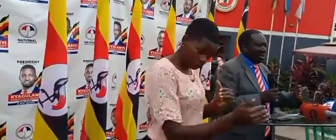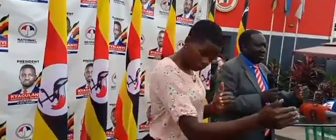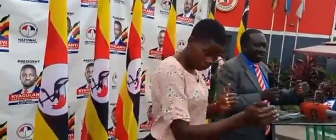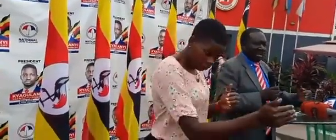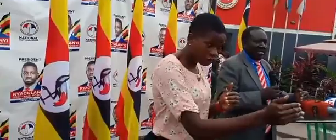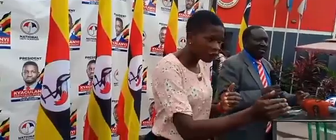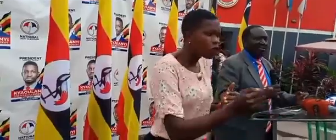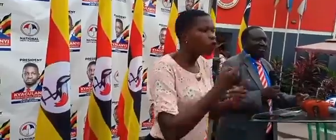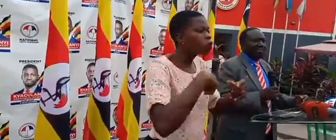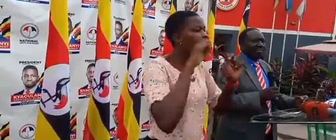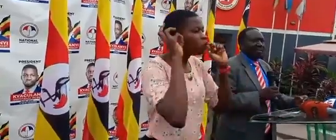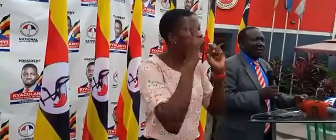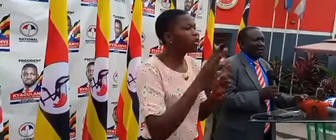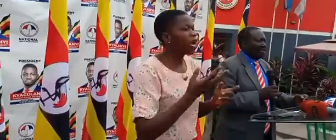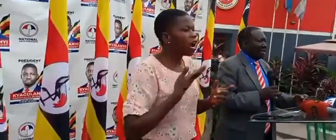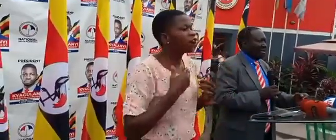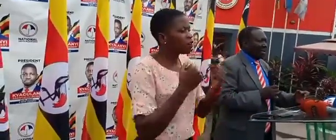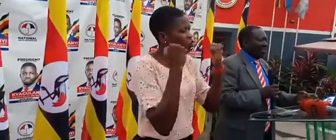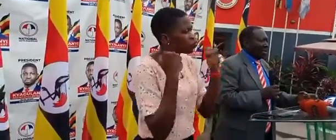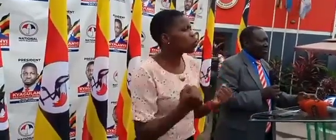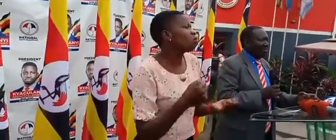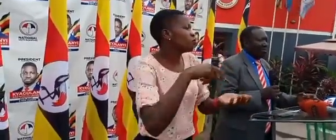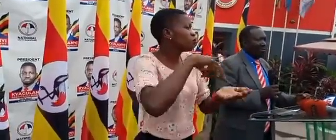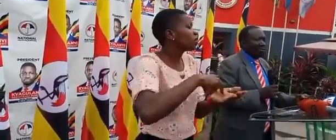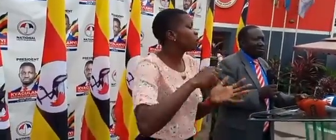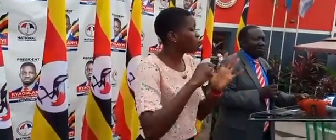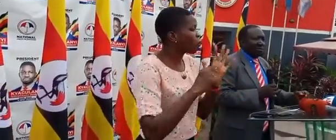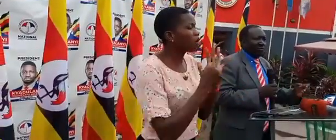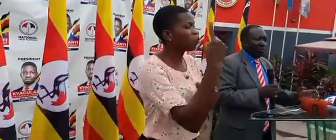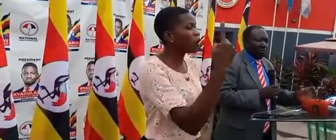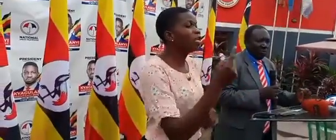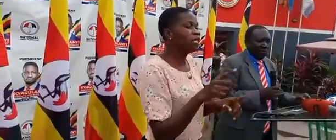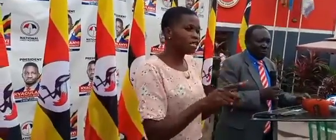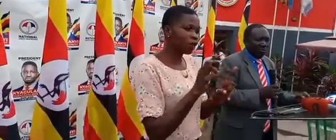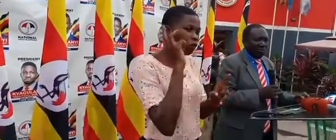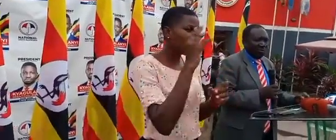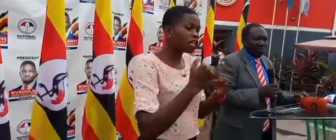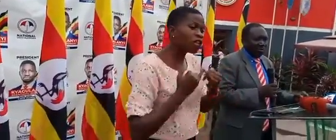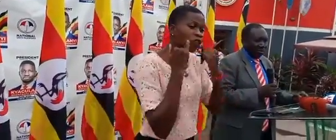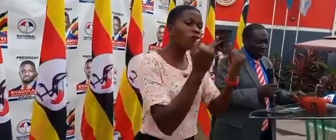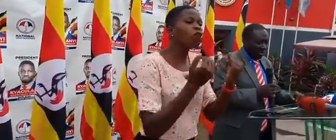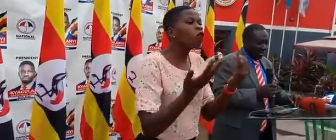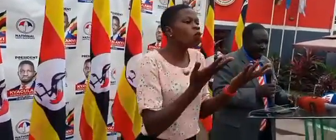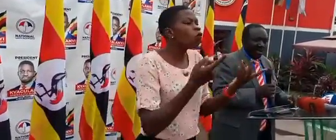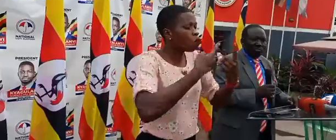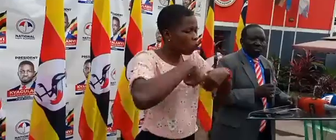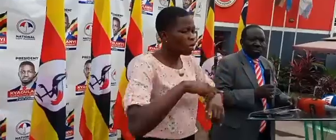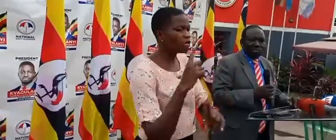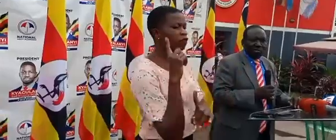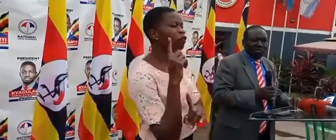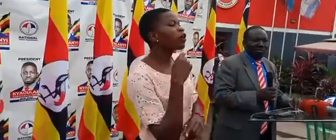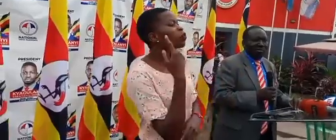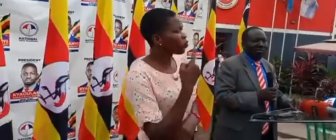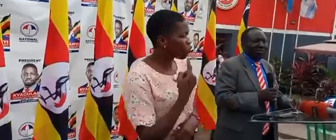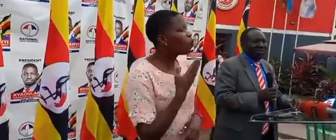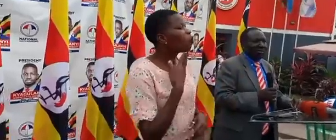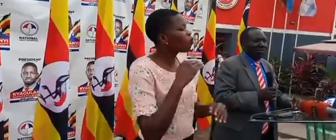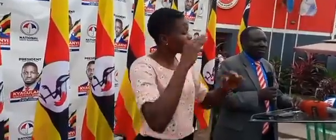common stand, and we shall come out to inform you. I want to salute